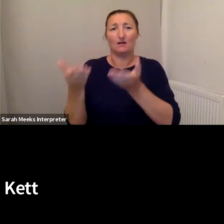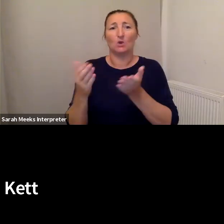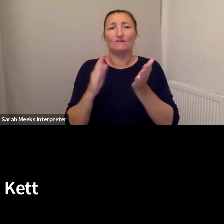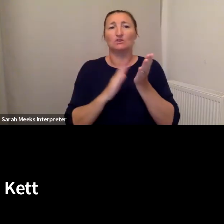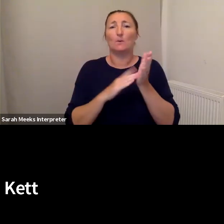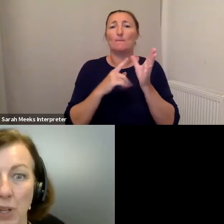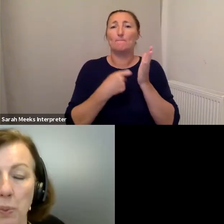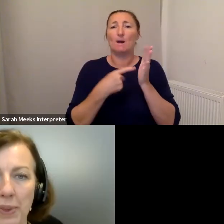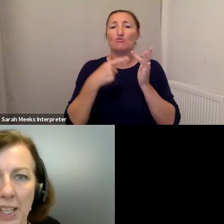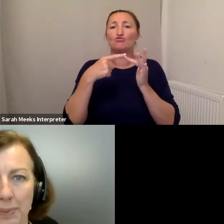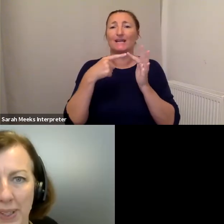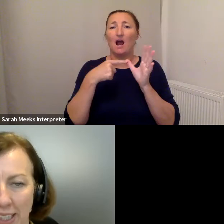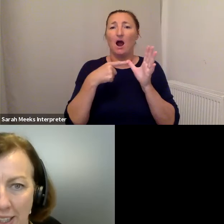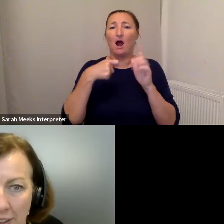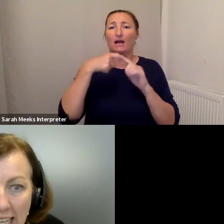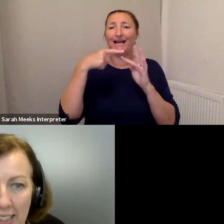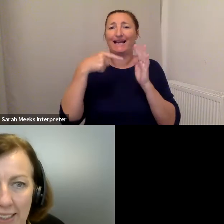is yours.